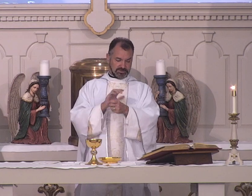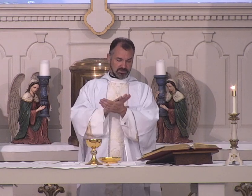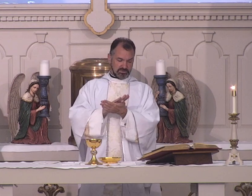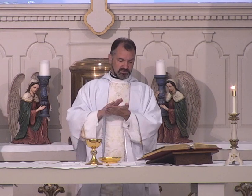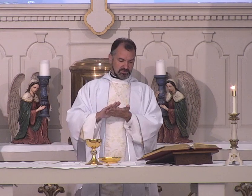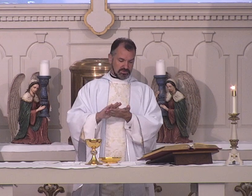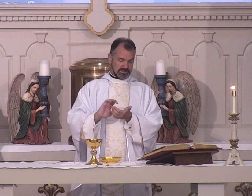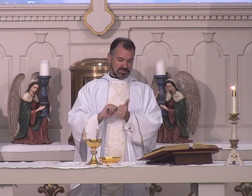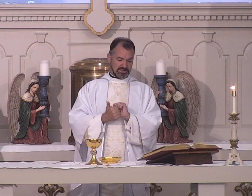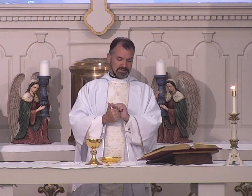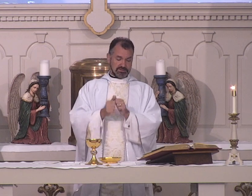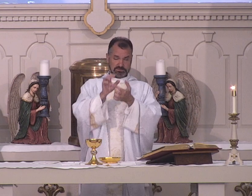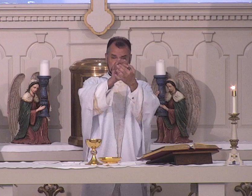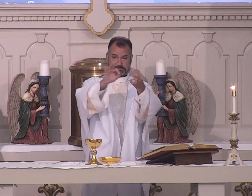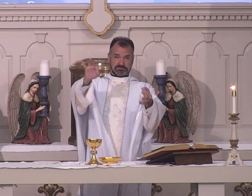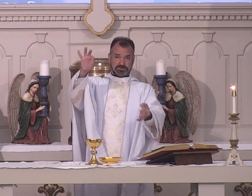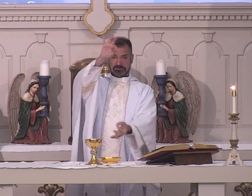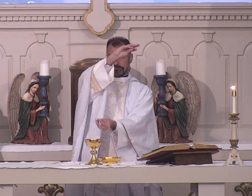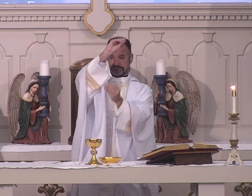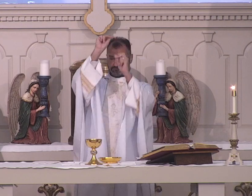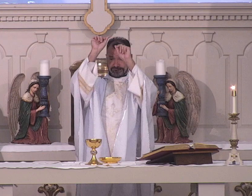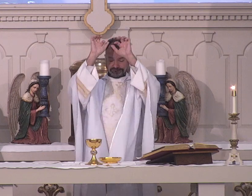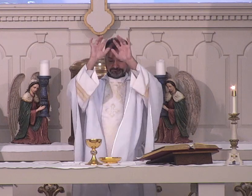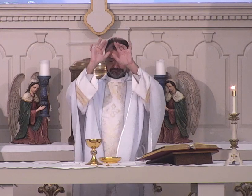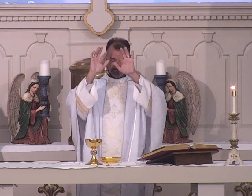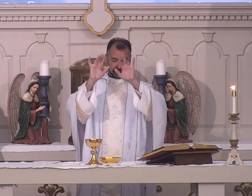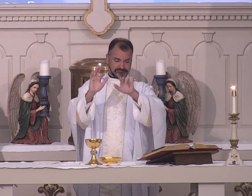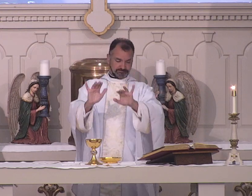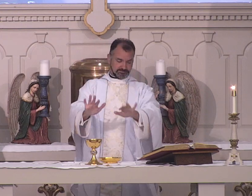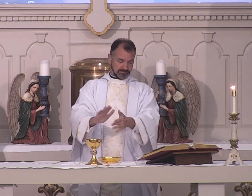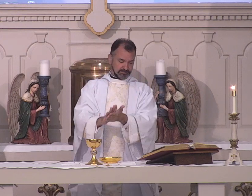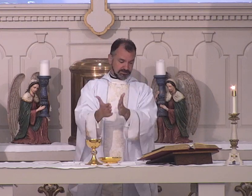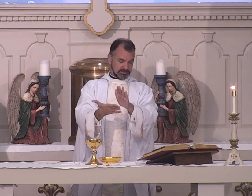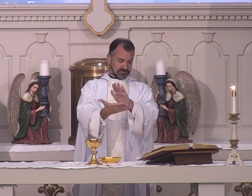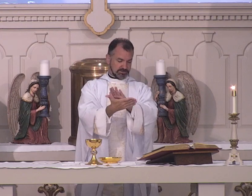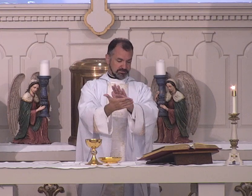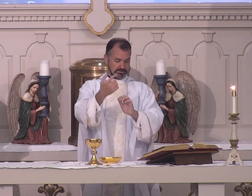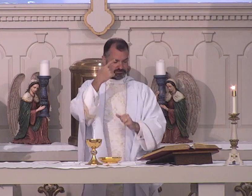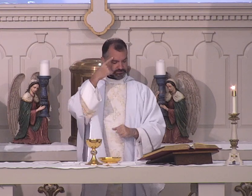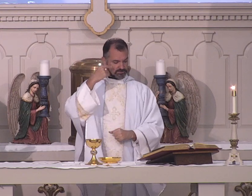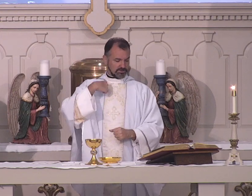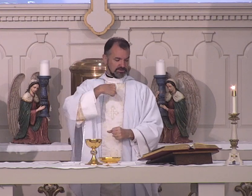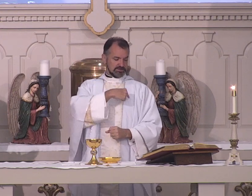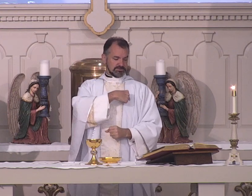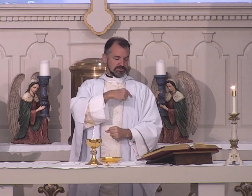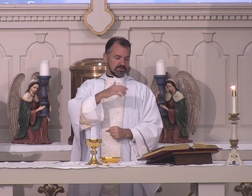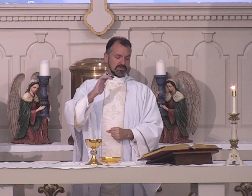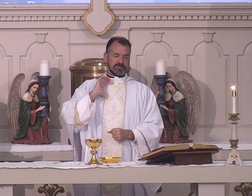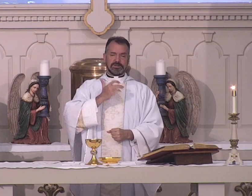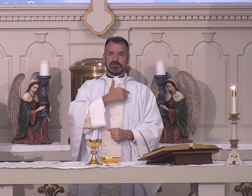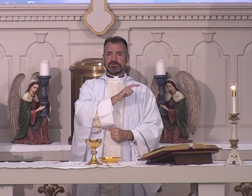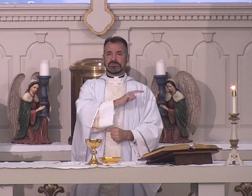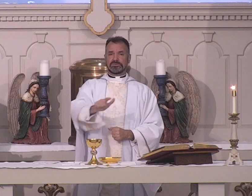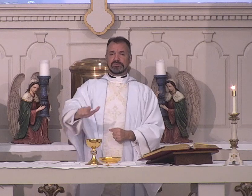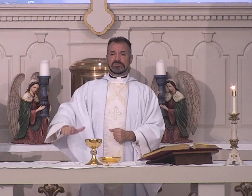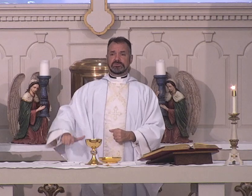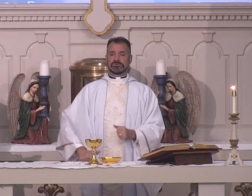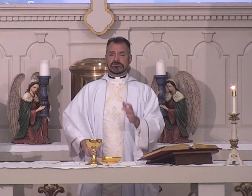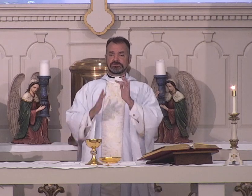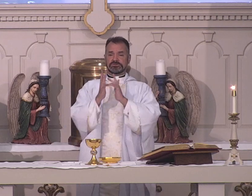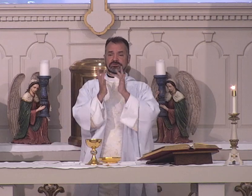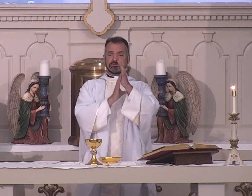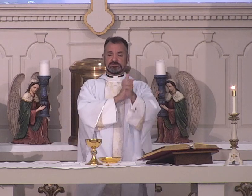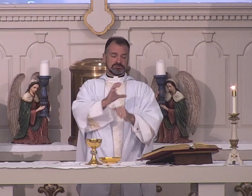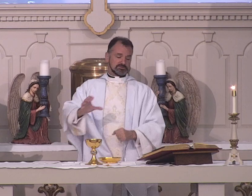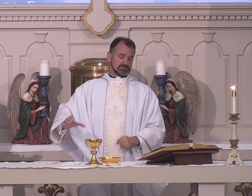Make holy, therefore, these gifts, we pray, by sending down your Spirit upon them like the dewfall, so that they may become